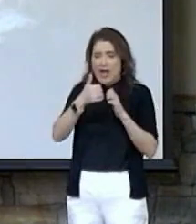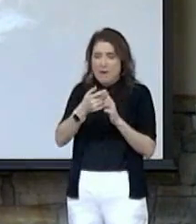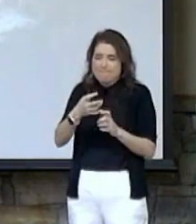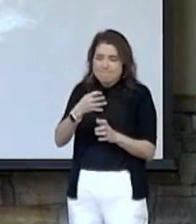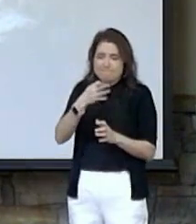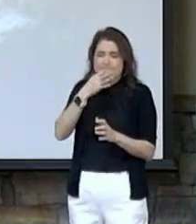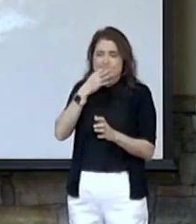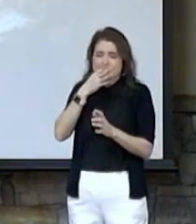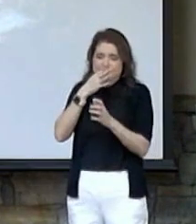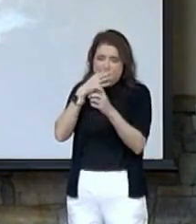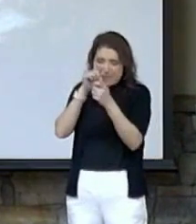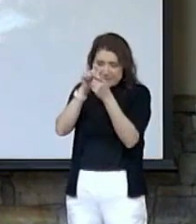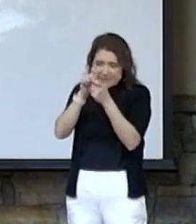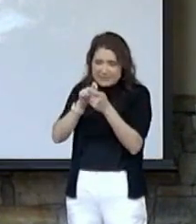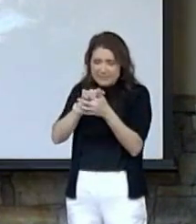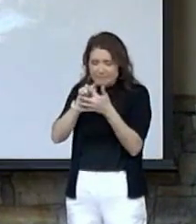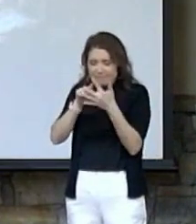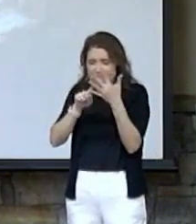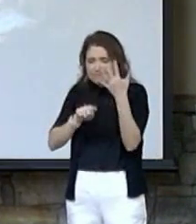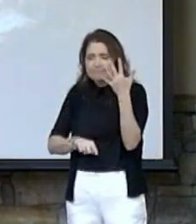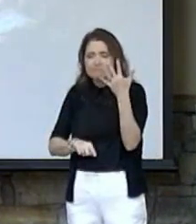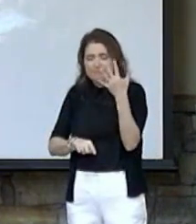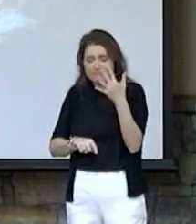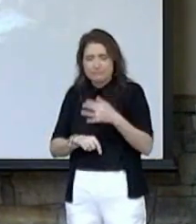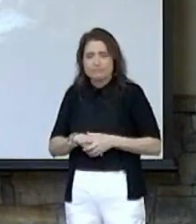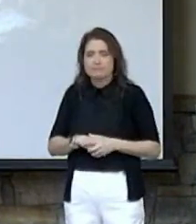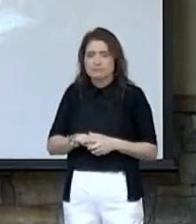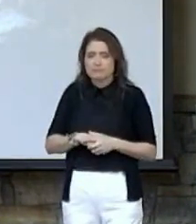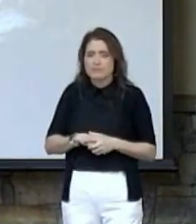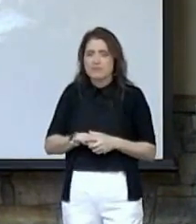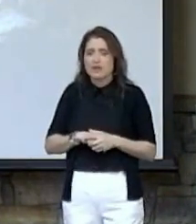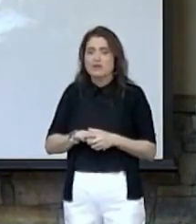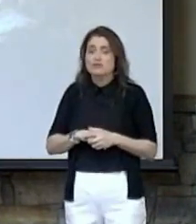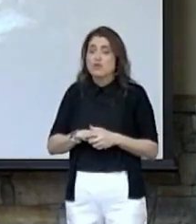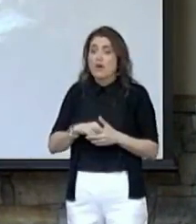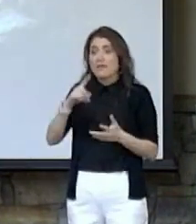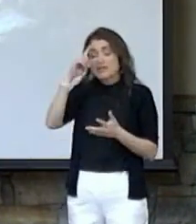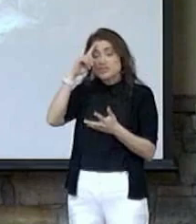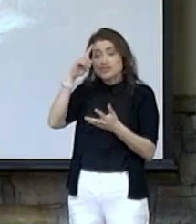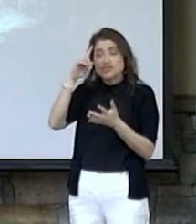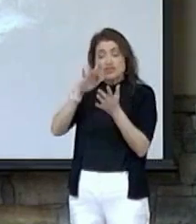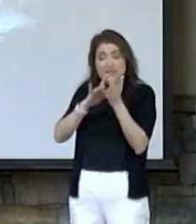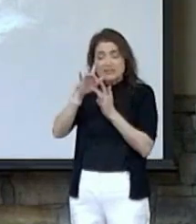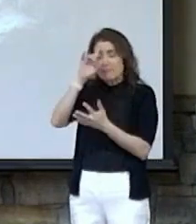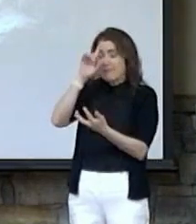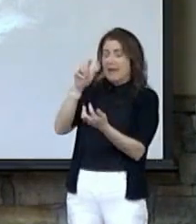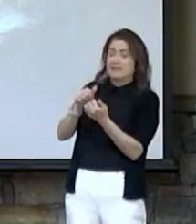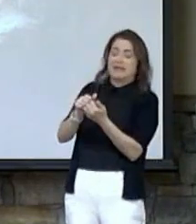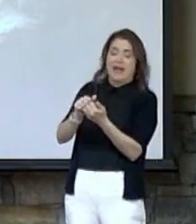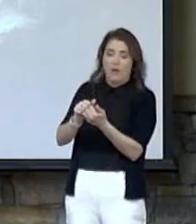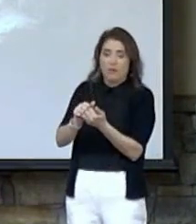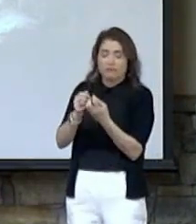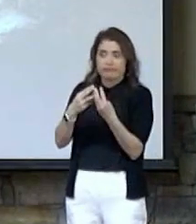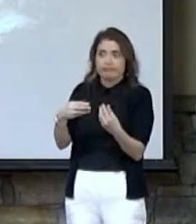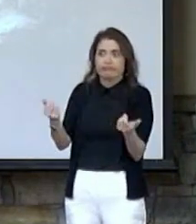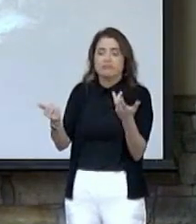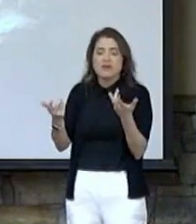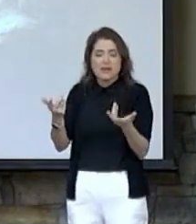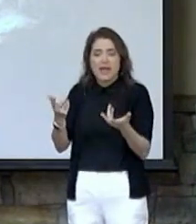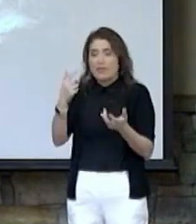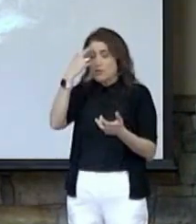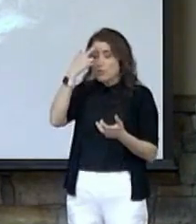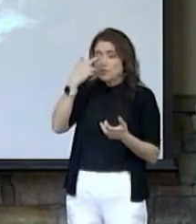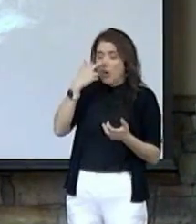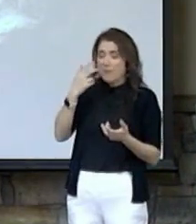were experts in it. The likelihood of Jesus passing out, the Romans not recognizing him as dead,